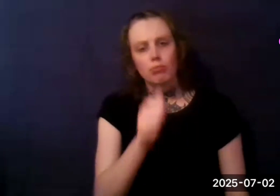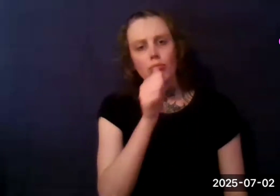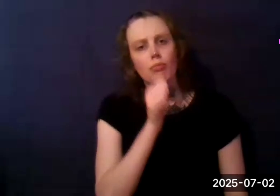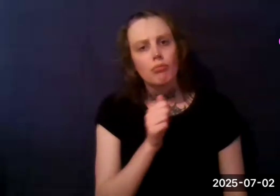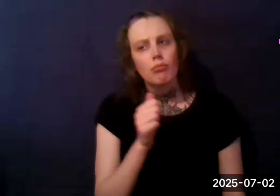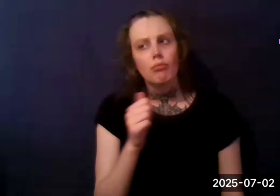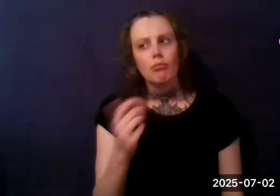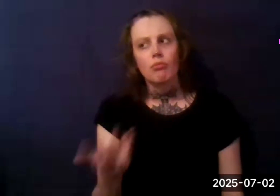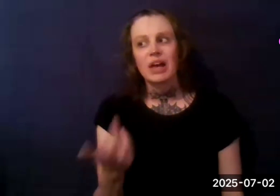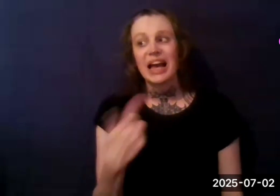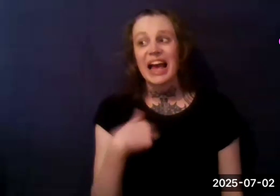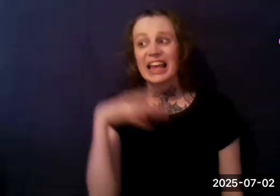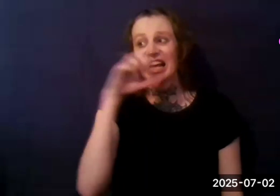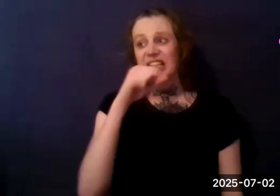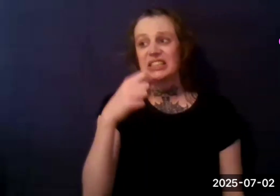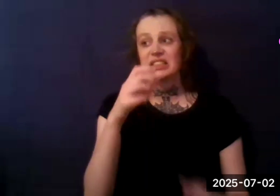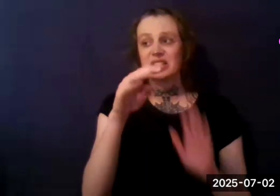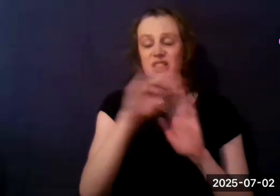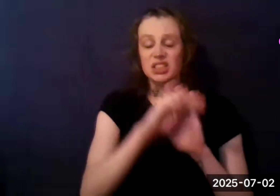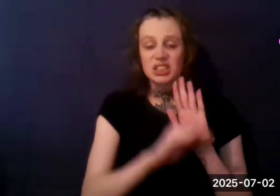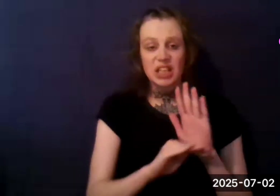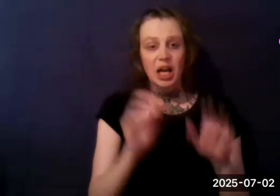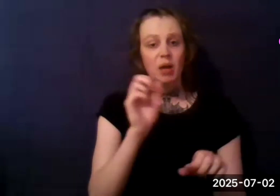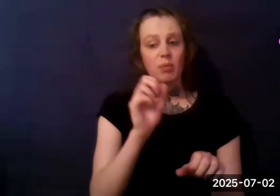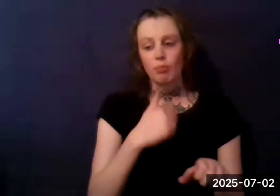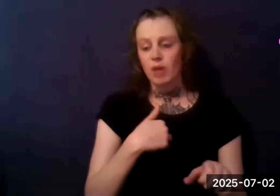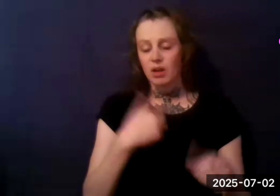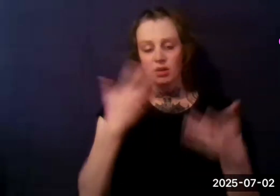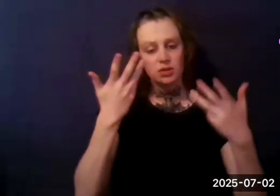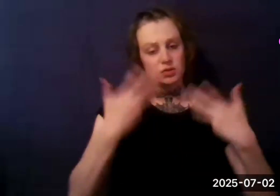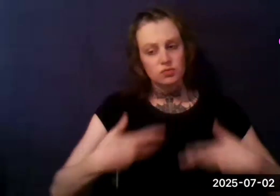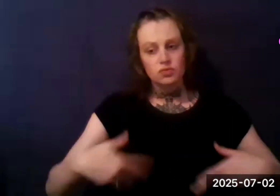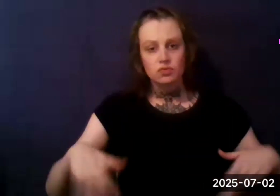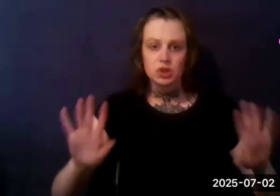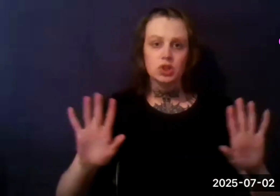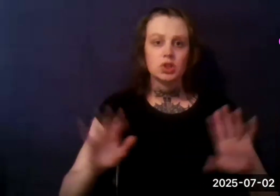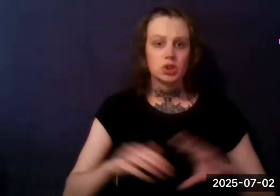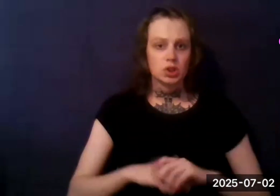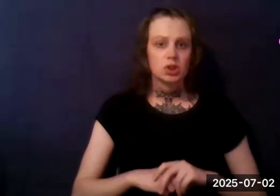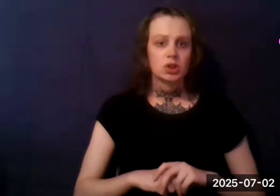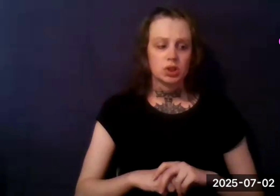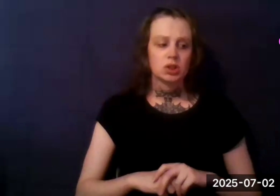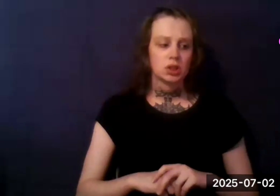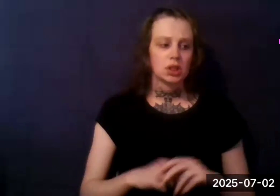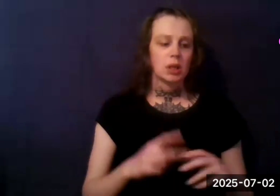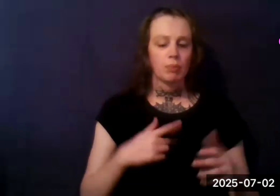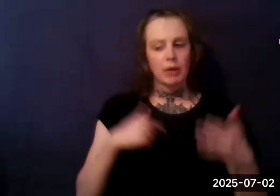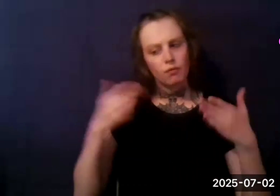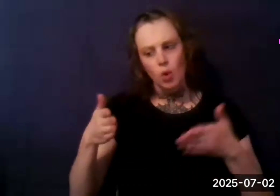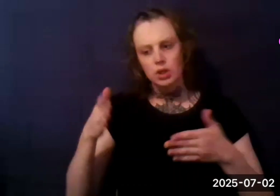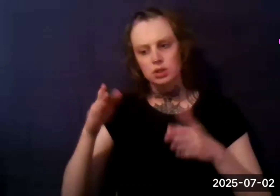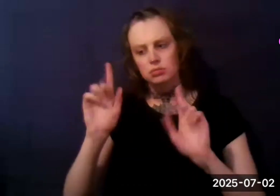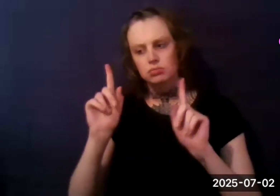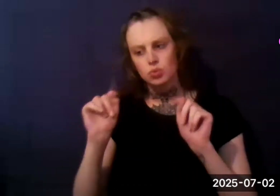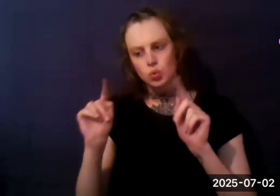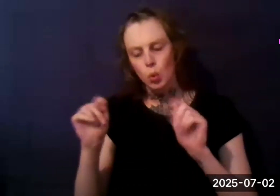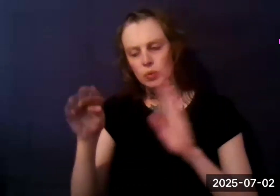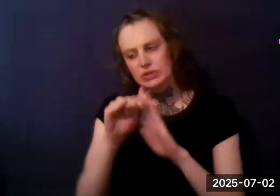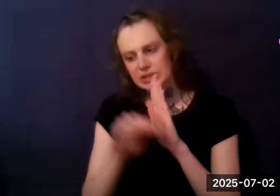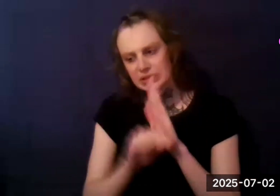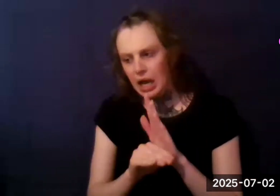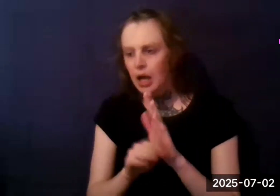having gone through the steps and those periods of time where I like very intently was doing step work and going to meetings and talking to